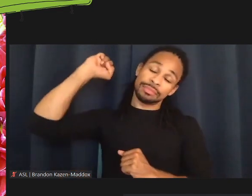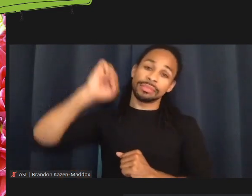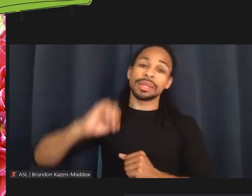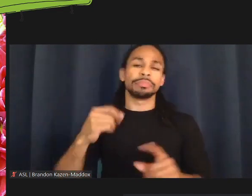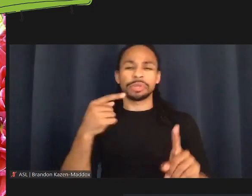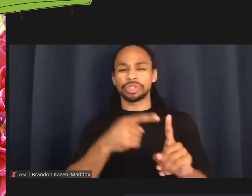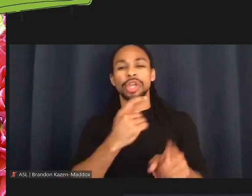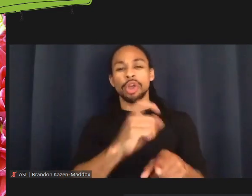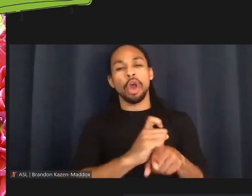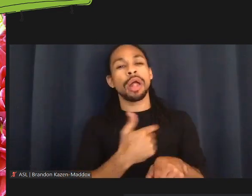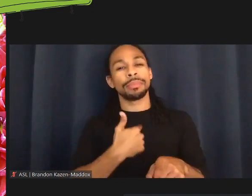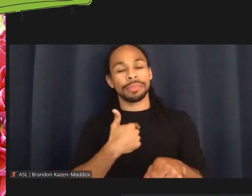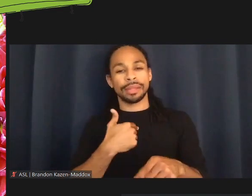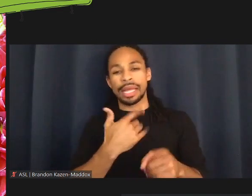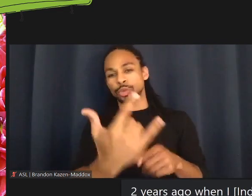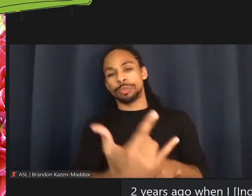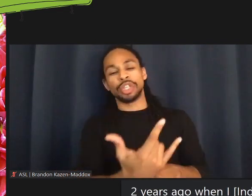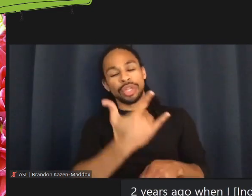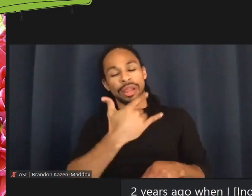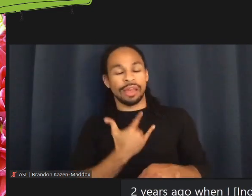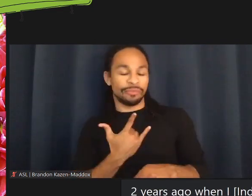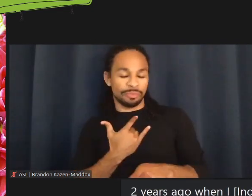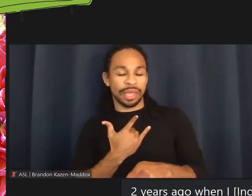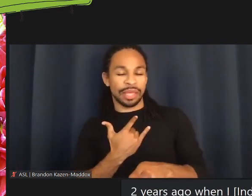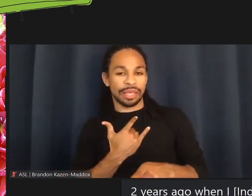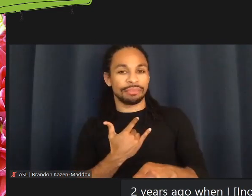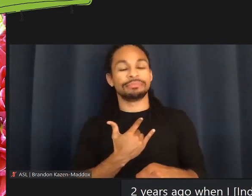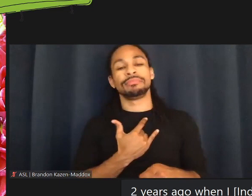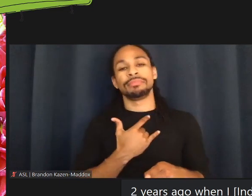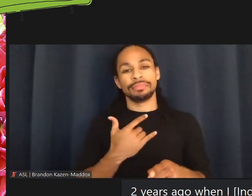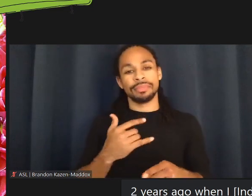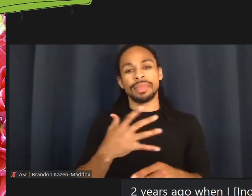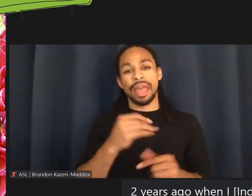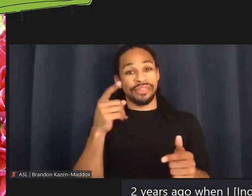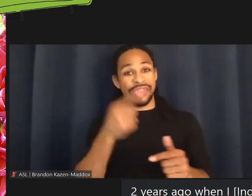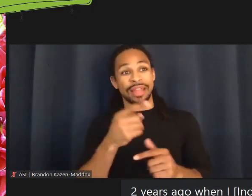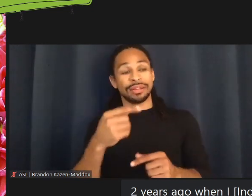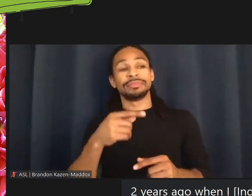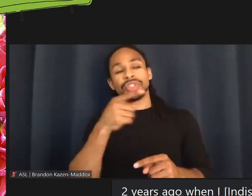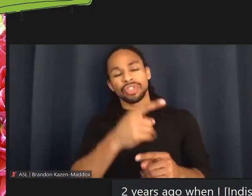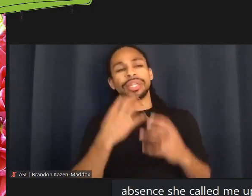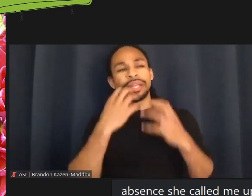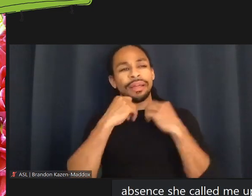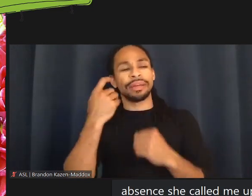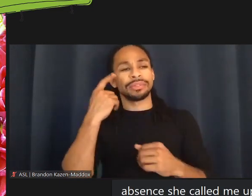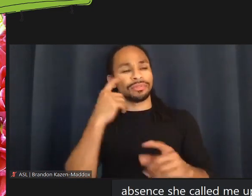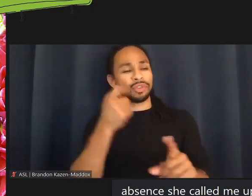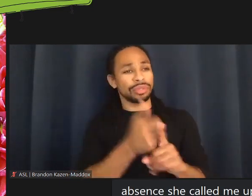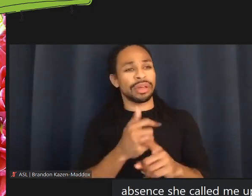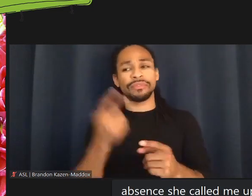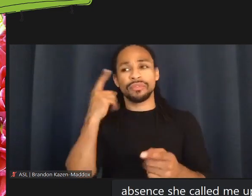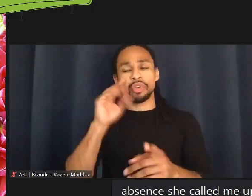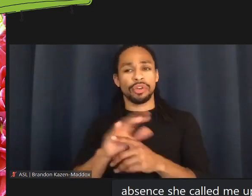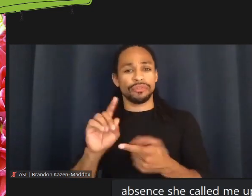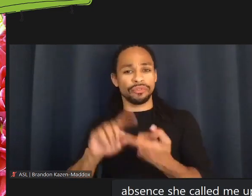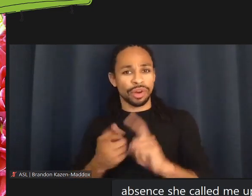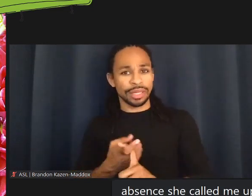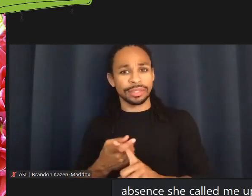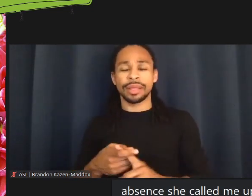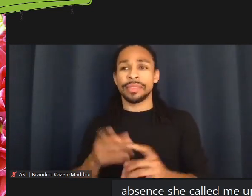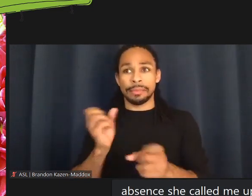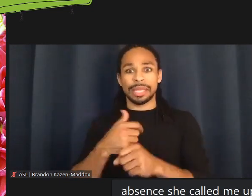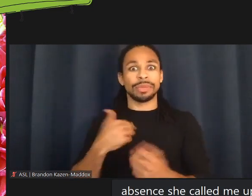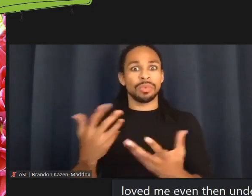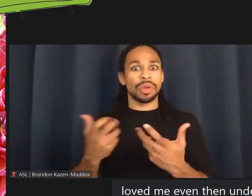me, even then, underneath her consciousness. She cares deeply for her friends and for herself in a way that makes me want to care about my friends